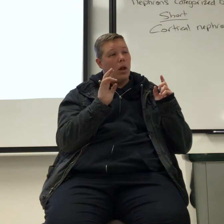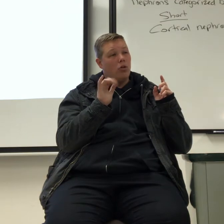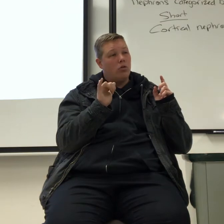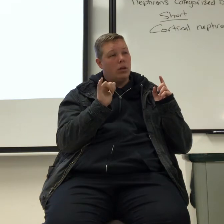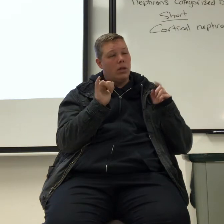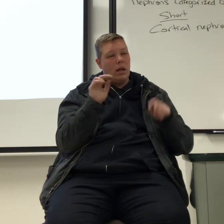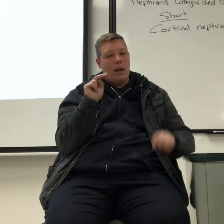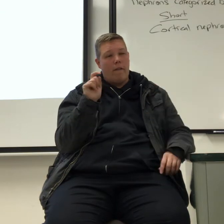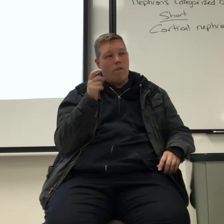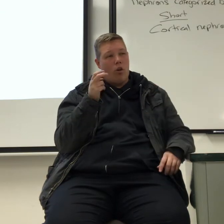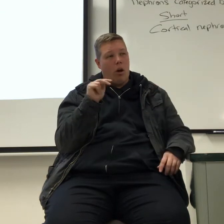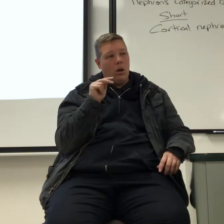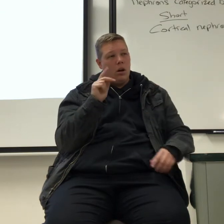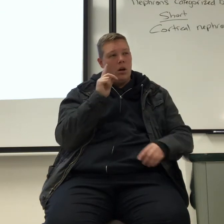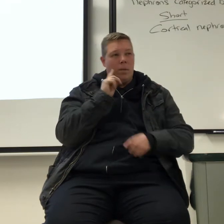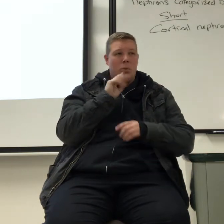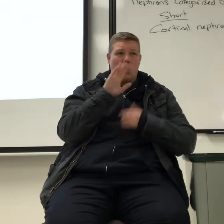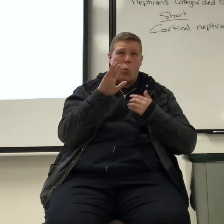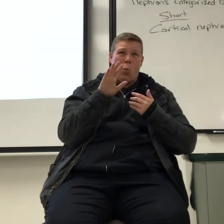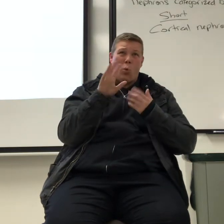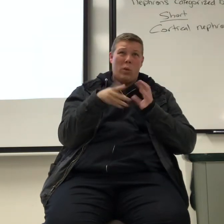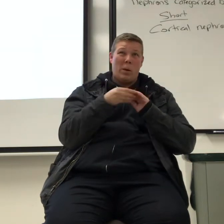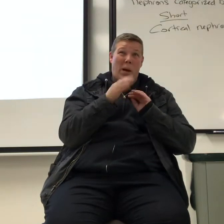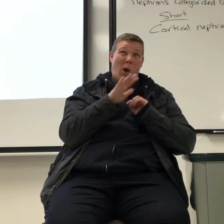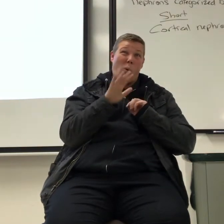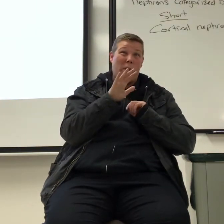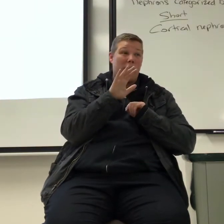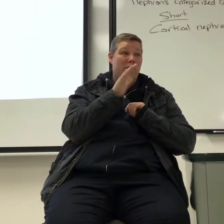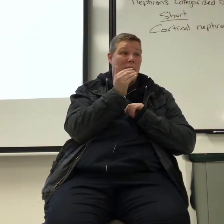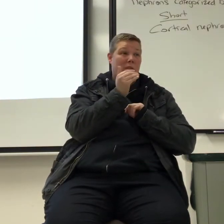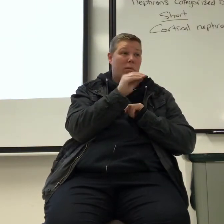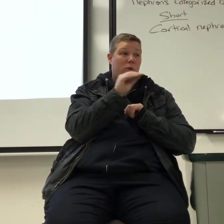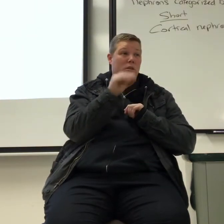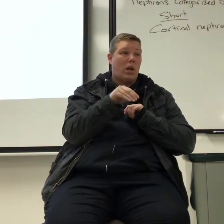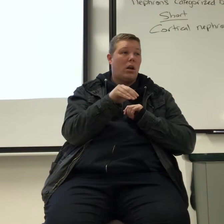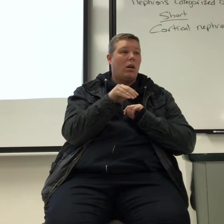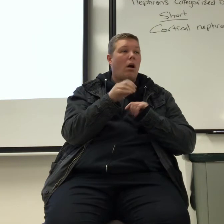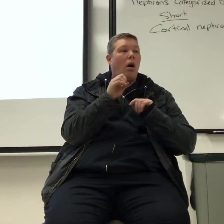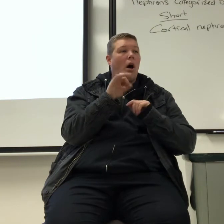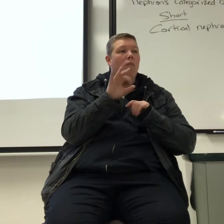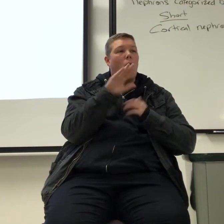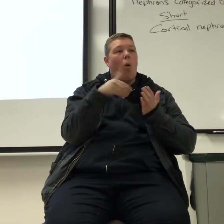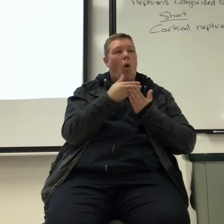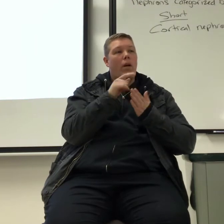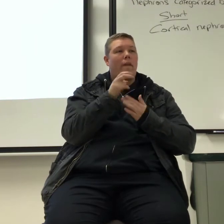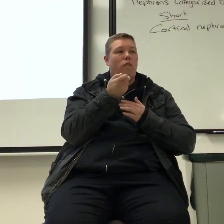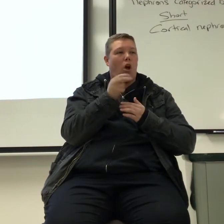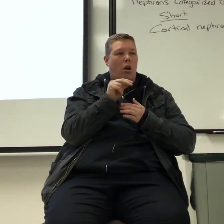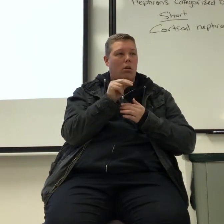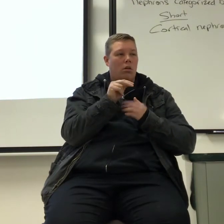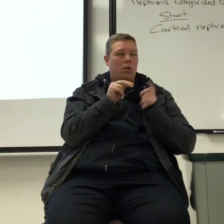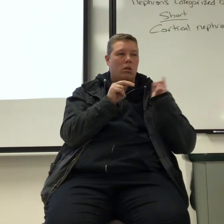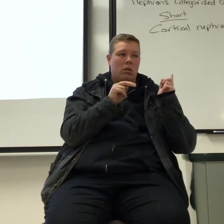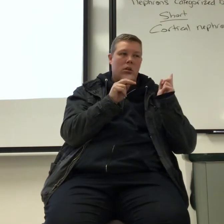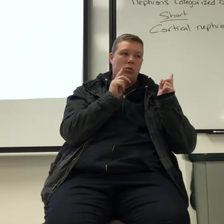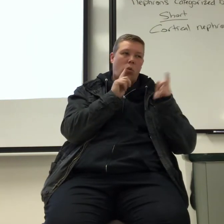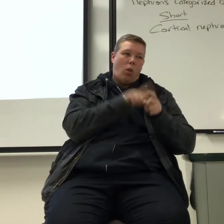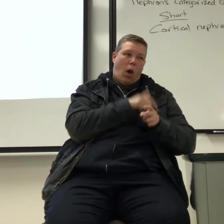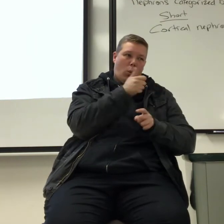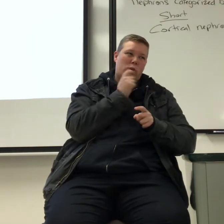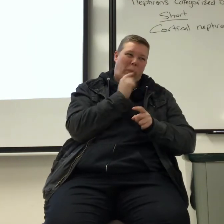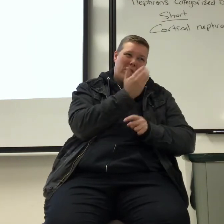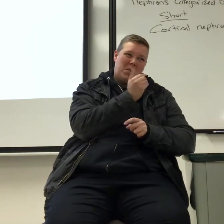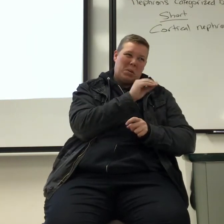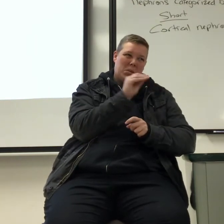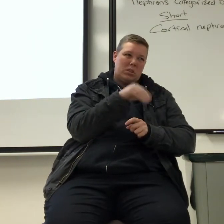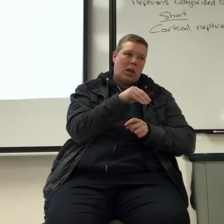they only account for about 15% of all nephrons, but they have the important job of,